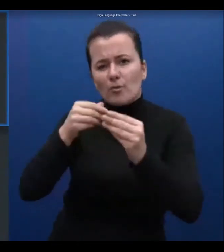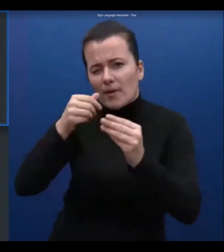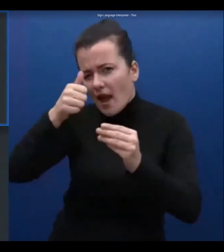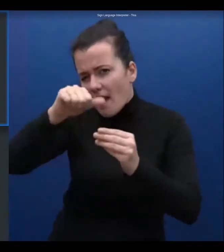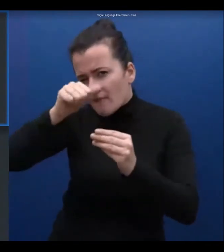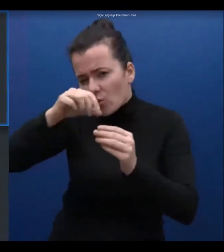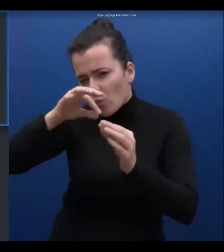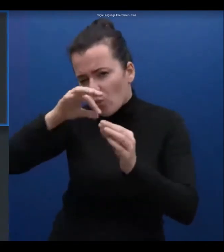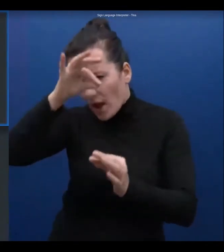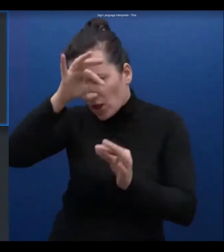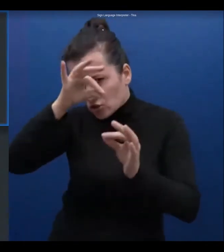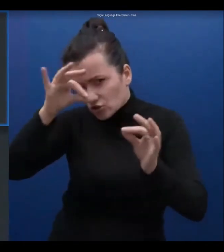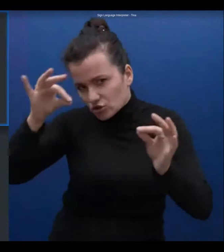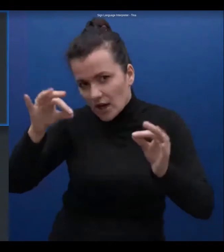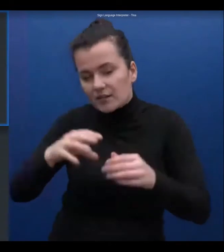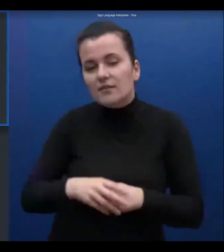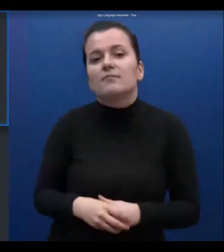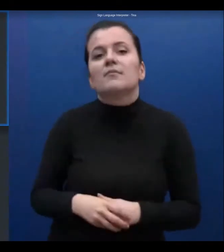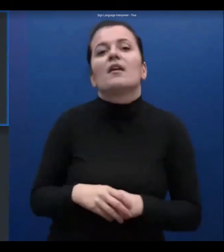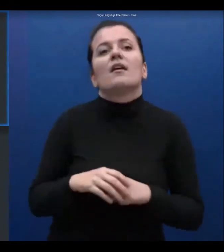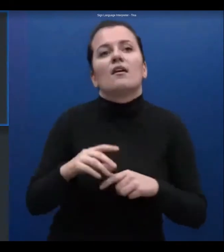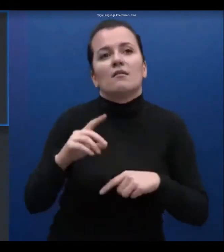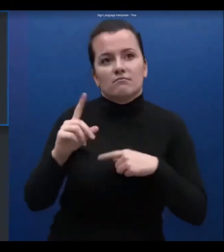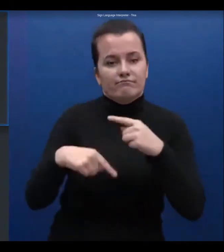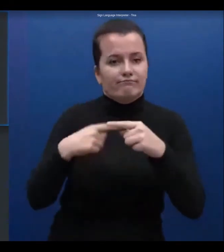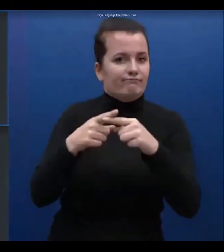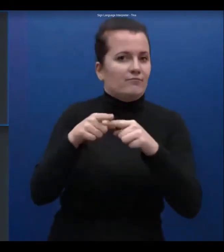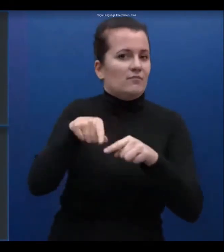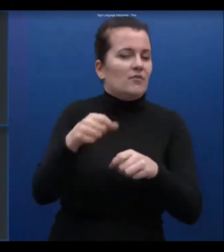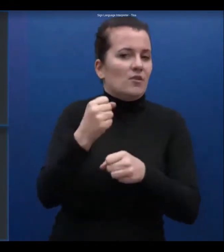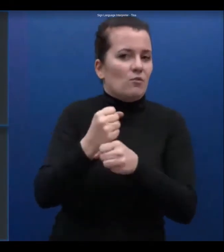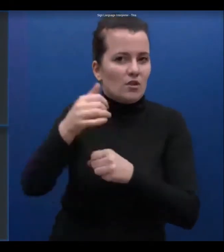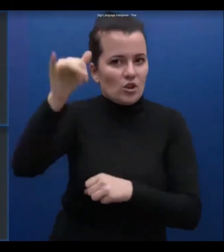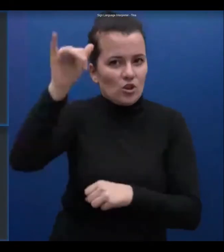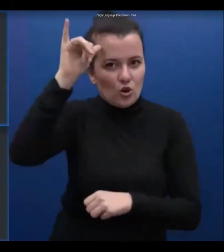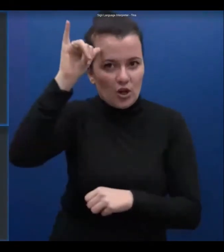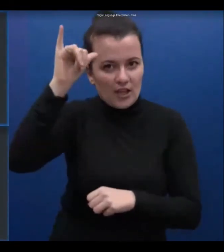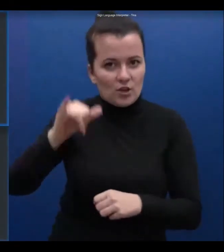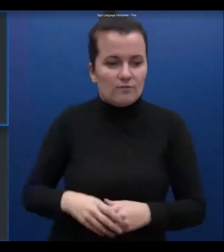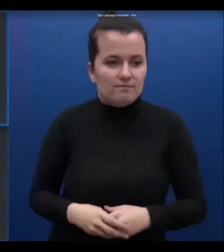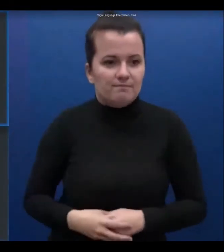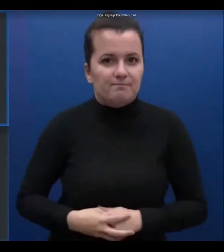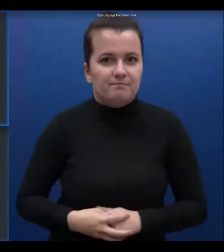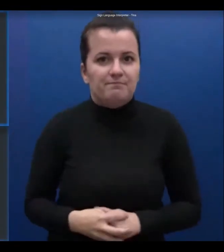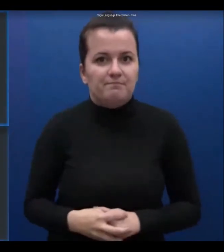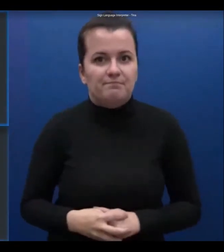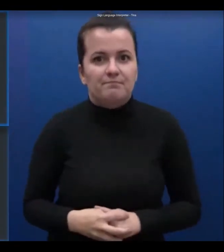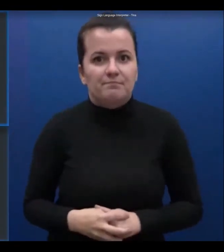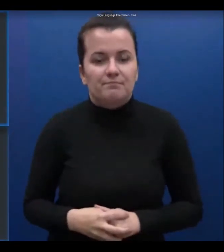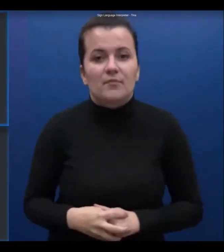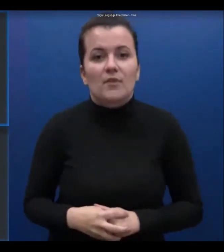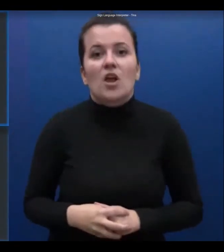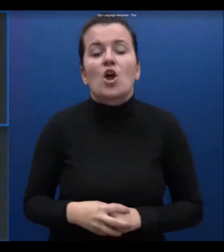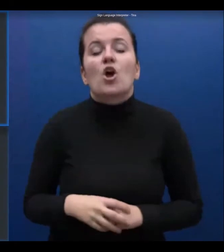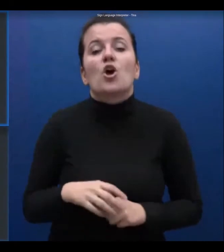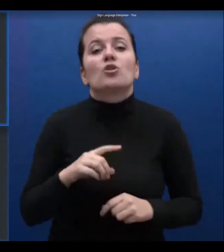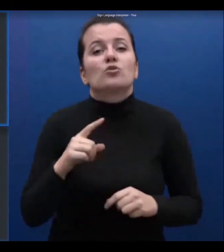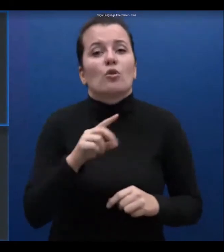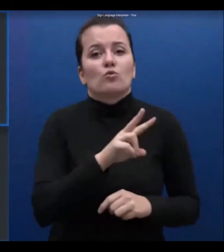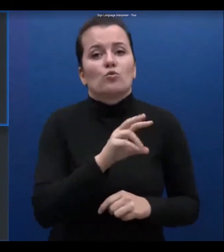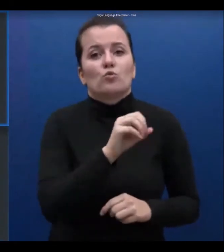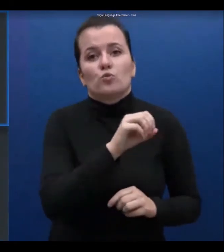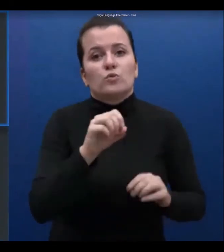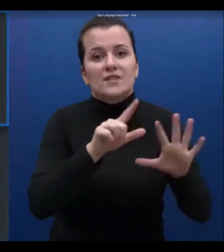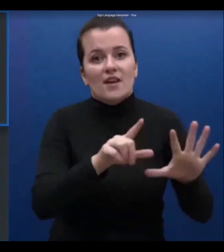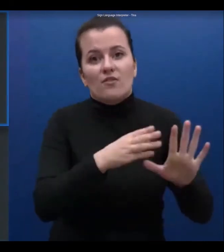estate appraisal at Politecnico di Torino. From 2007 to 2015, she had been a